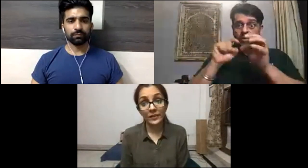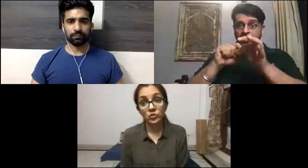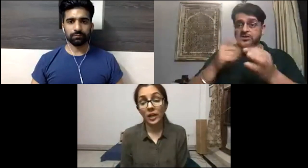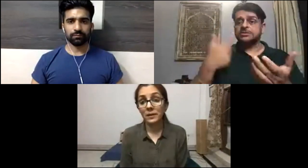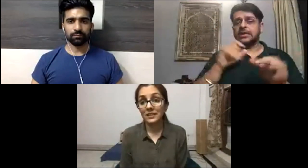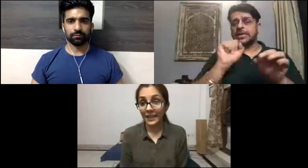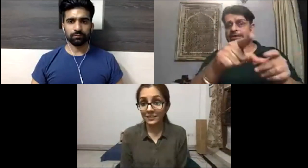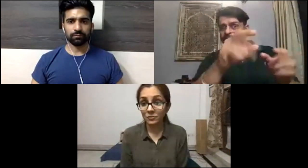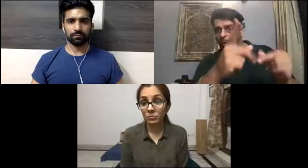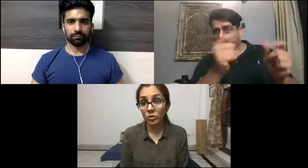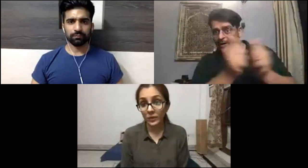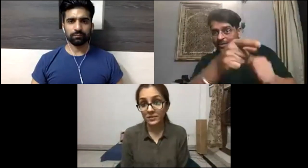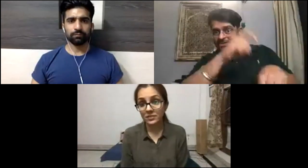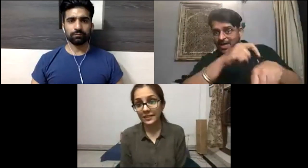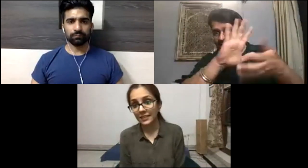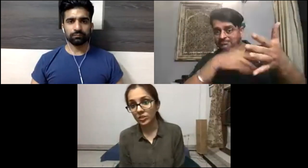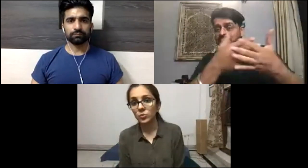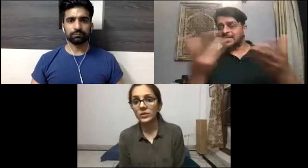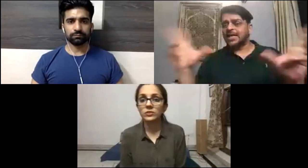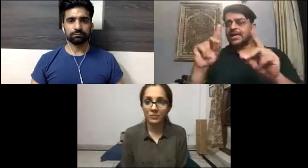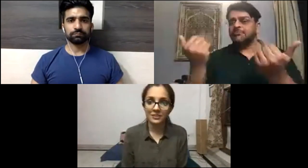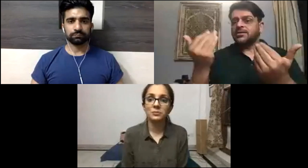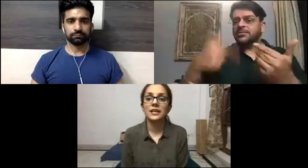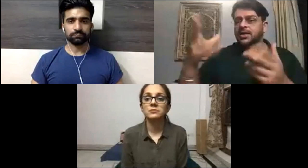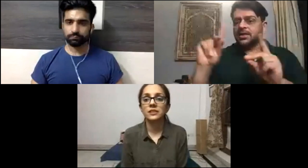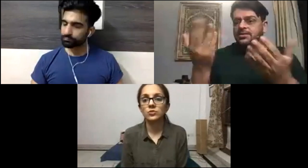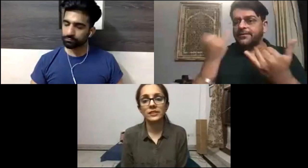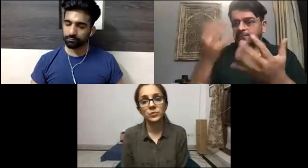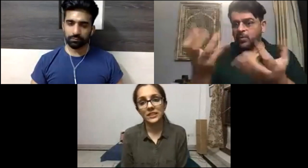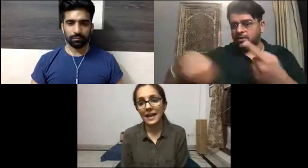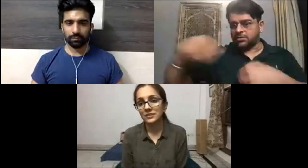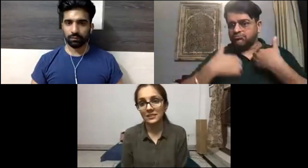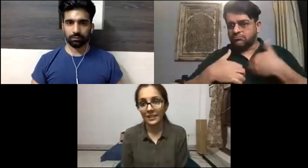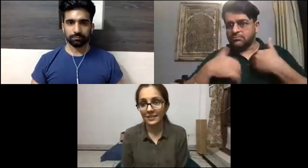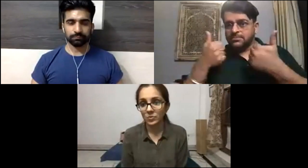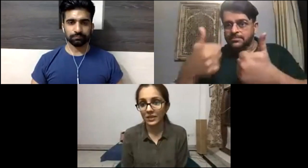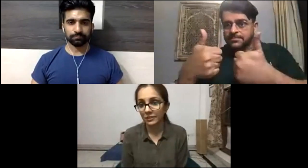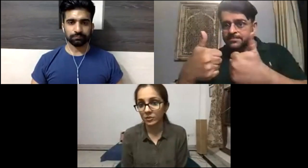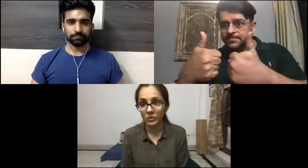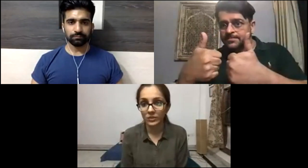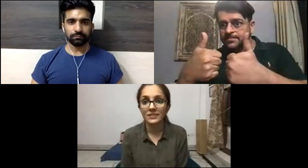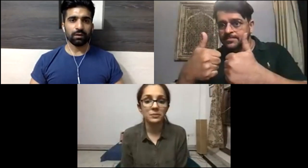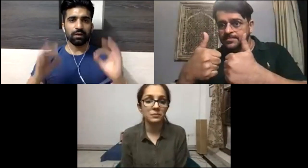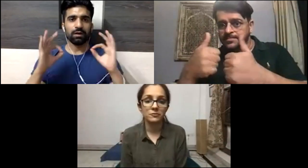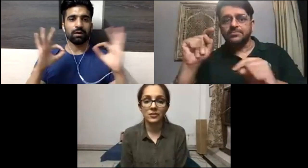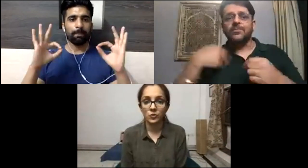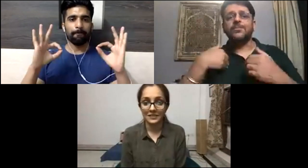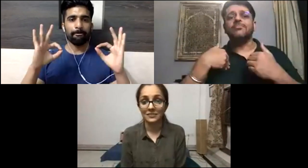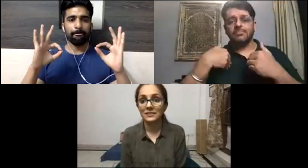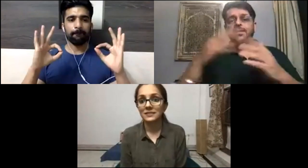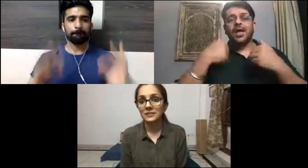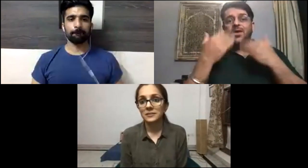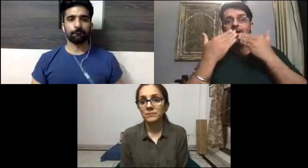Dr. Mesh to come again for more questions, etc., we will fix up a time schedule and we can have this again as well if everyone wants and people feel